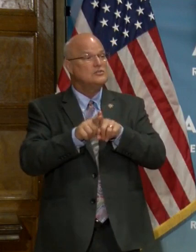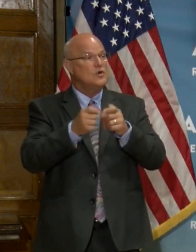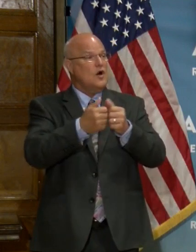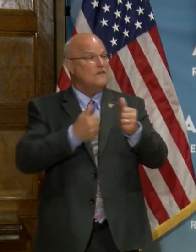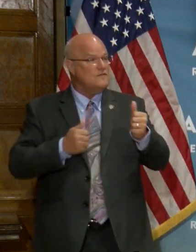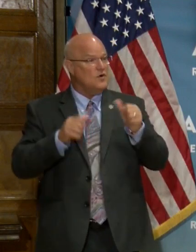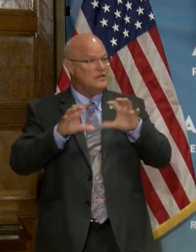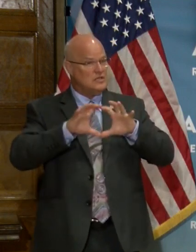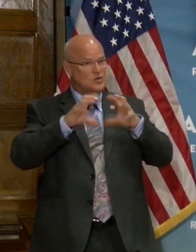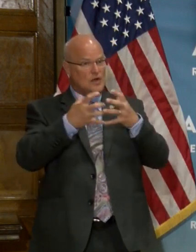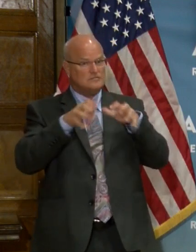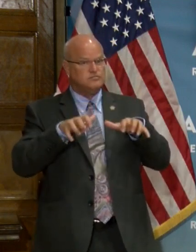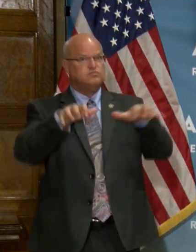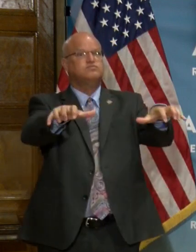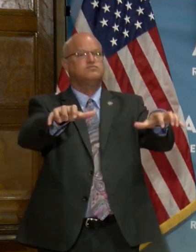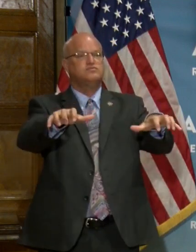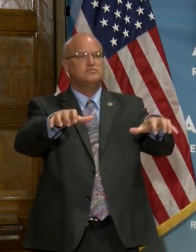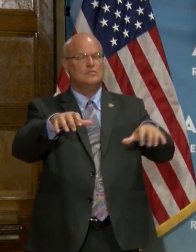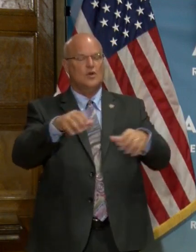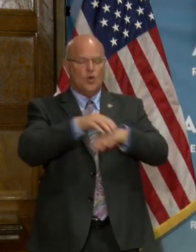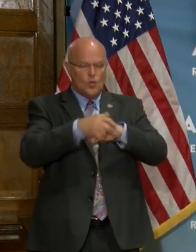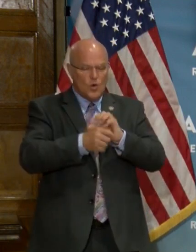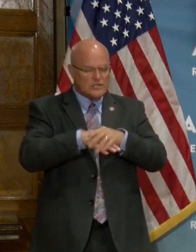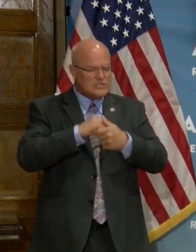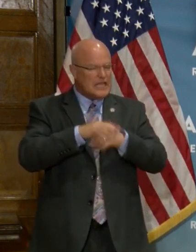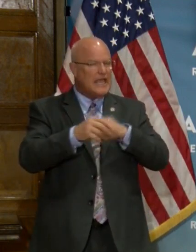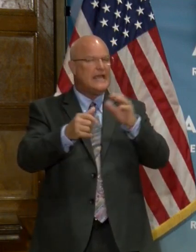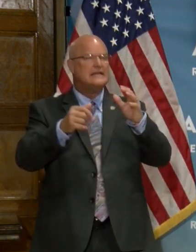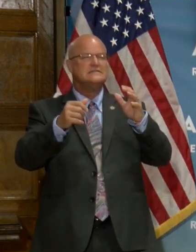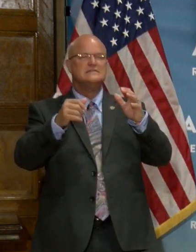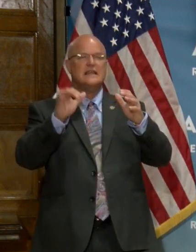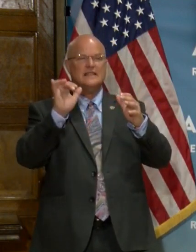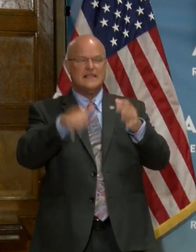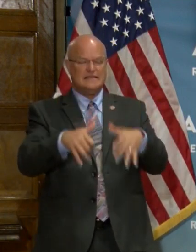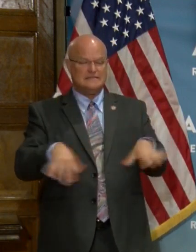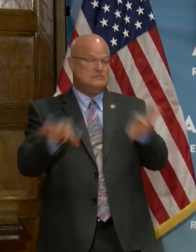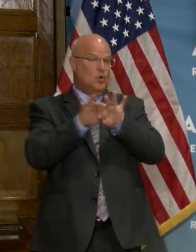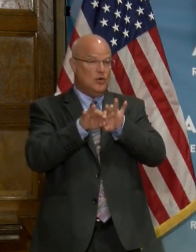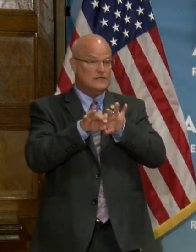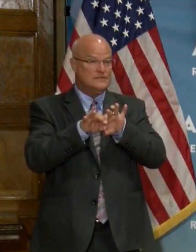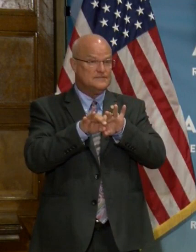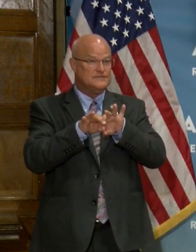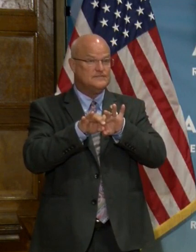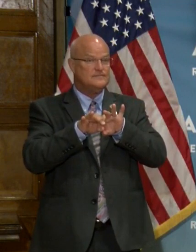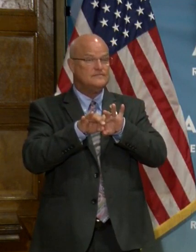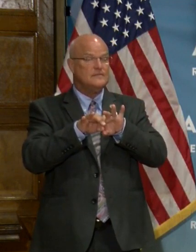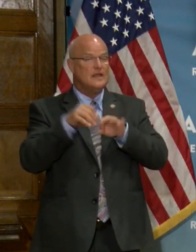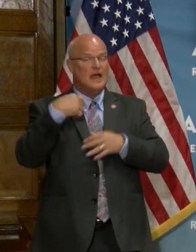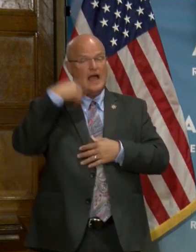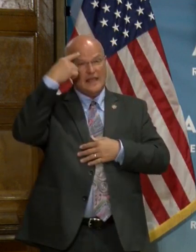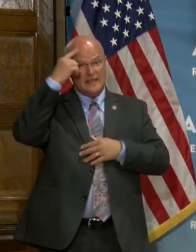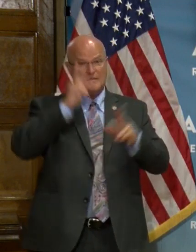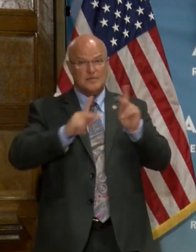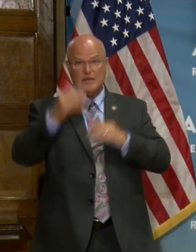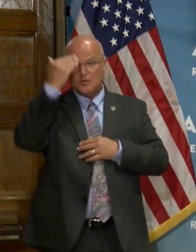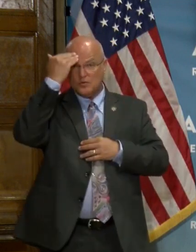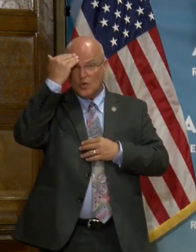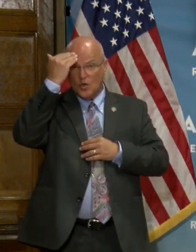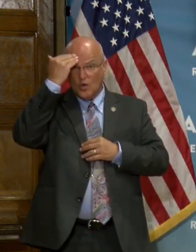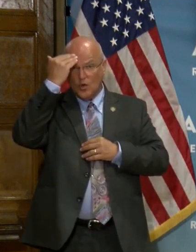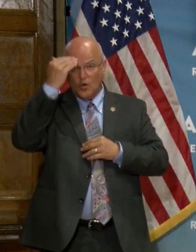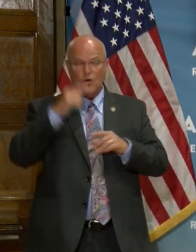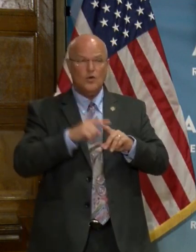avoiding crowds, washing hands, all these things we've been talking about. I think people know about it,